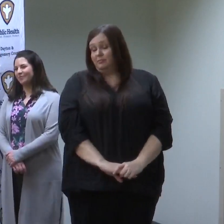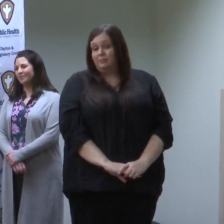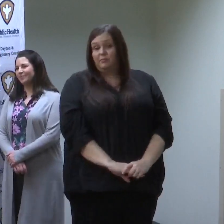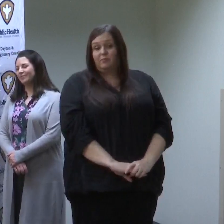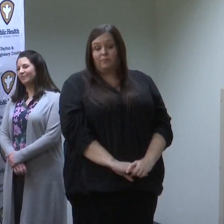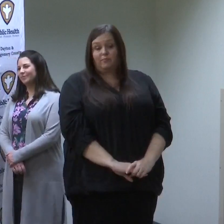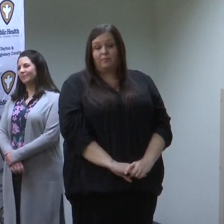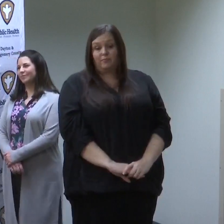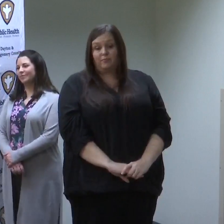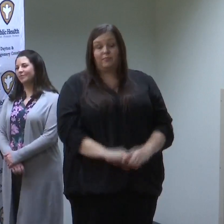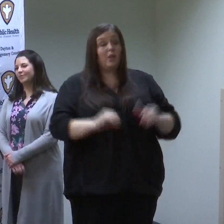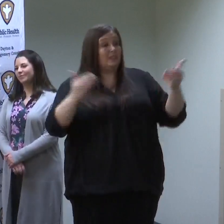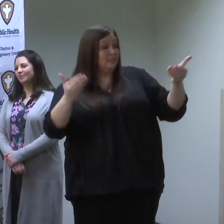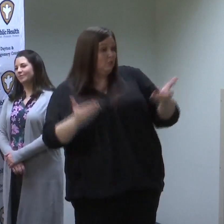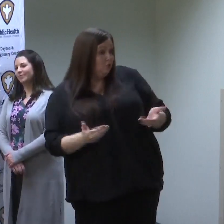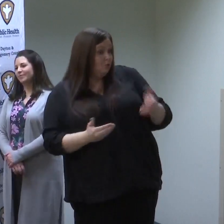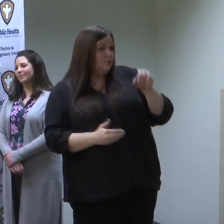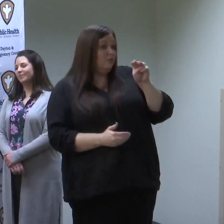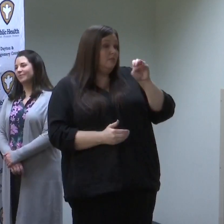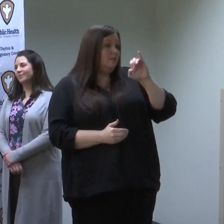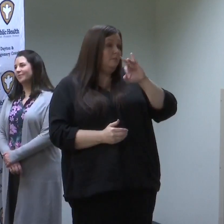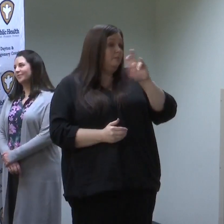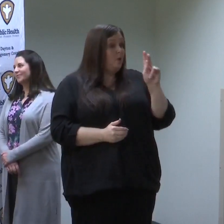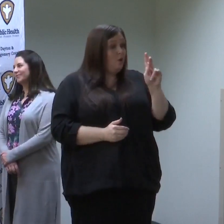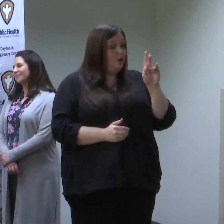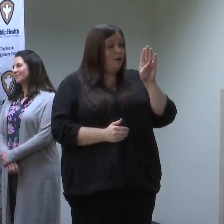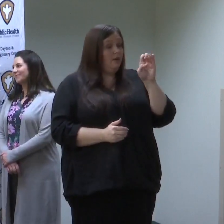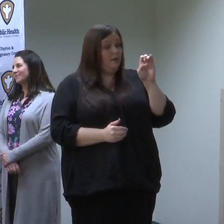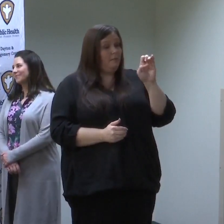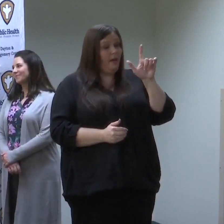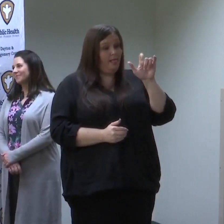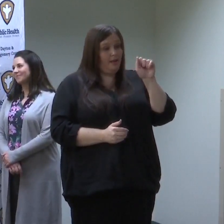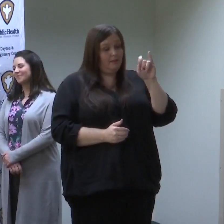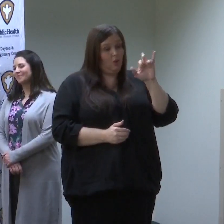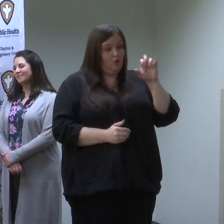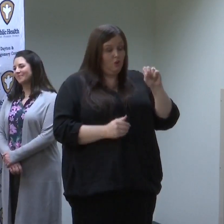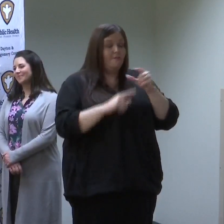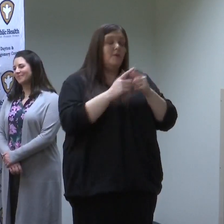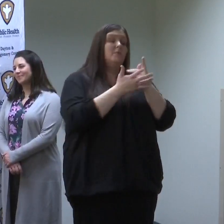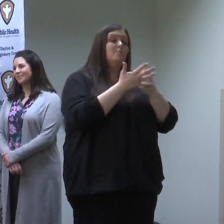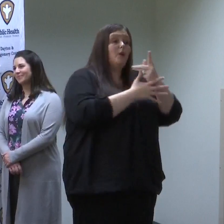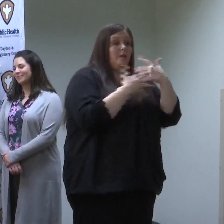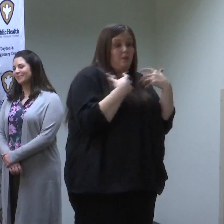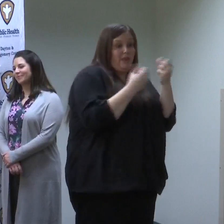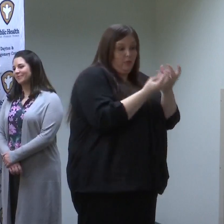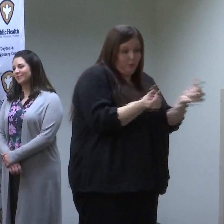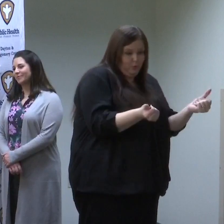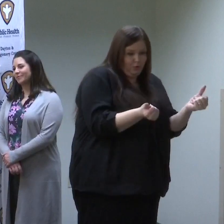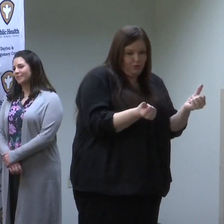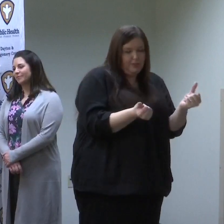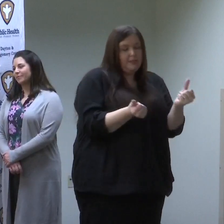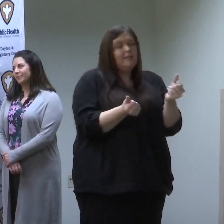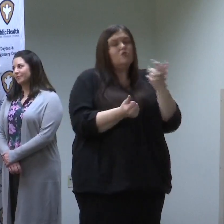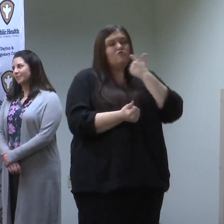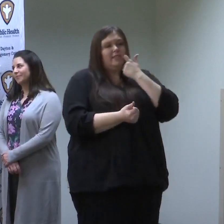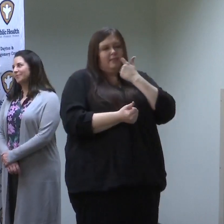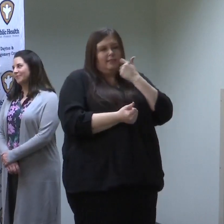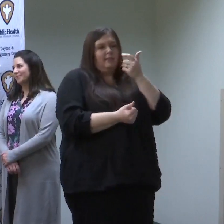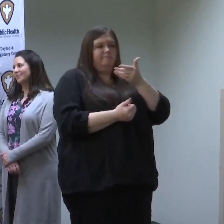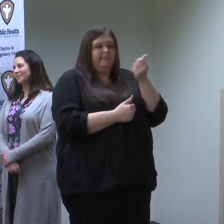Would like to introduce Mark Belisario from Primary Health Solutions. You know, the past couple of press conferences, we had the question asked, well,